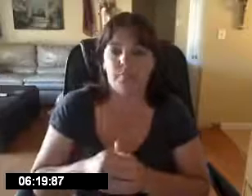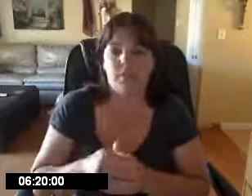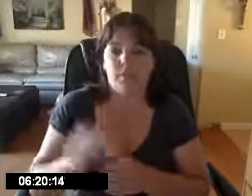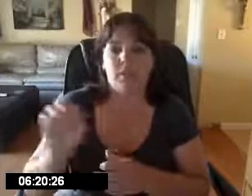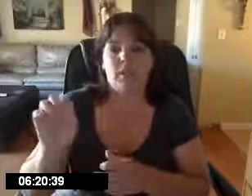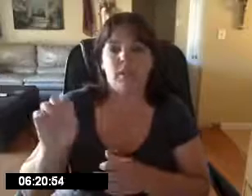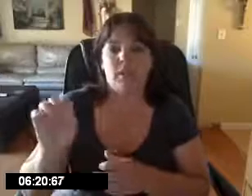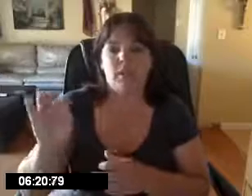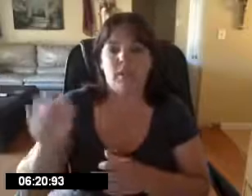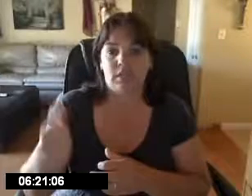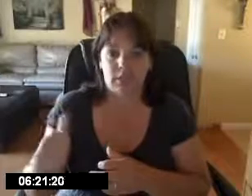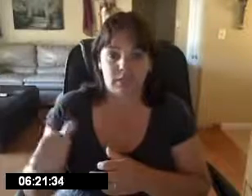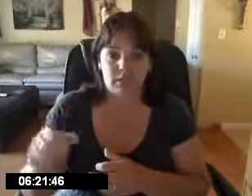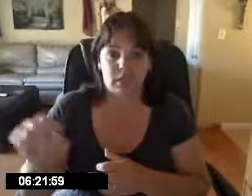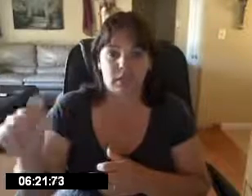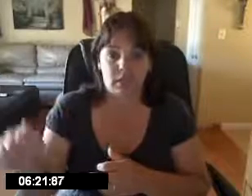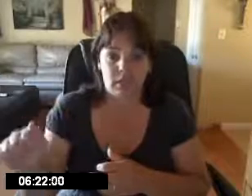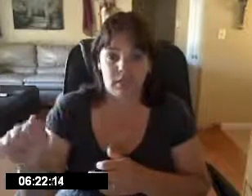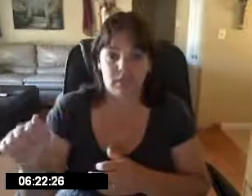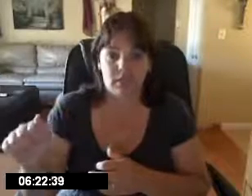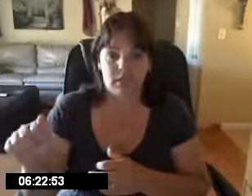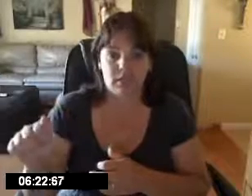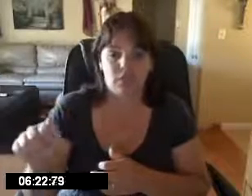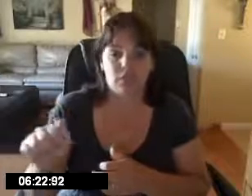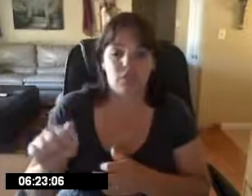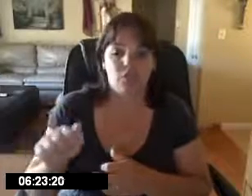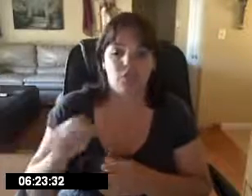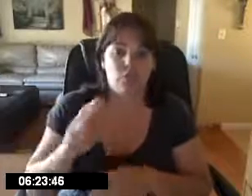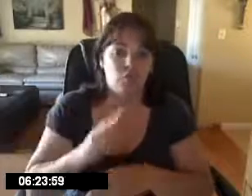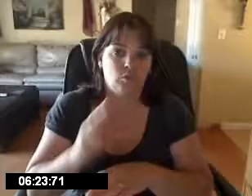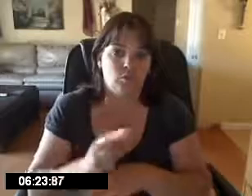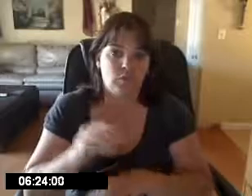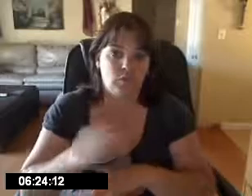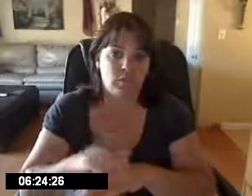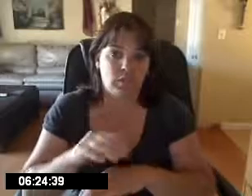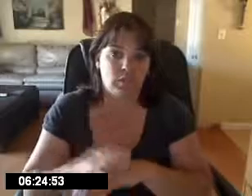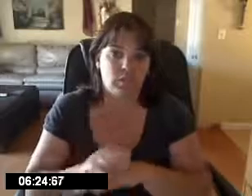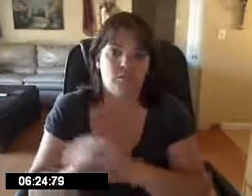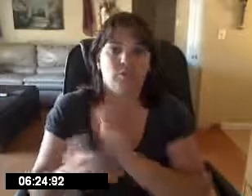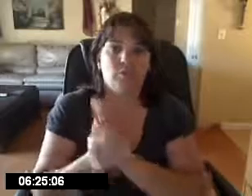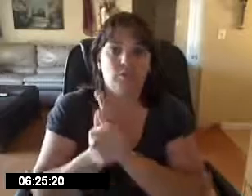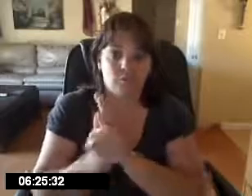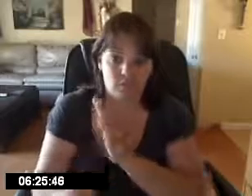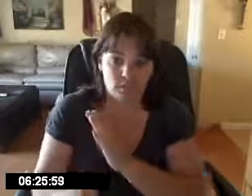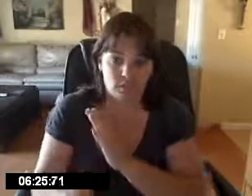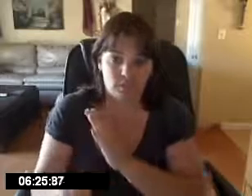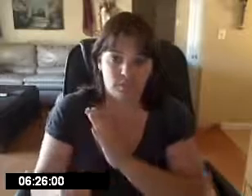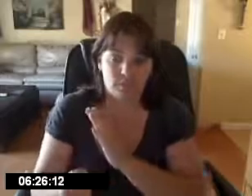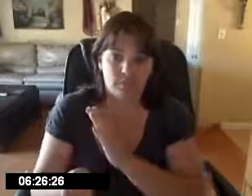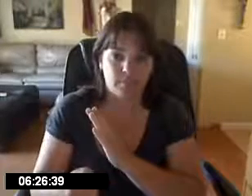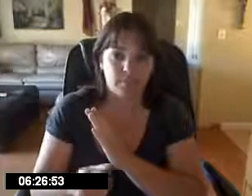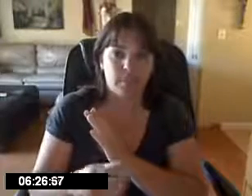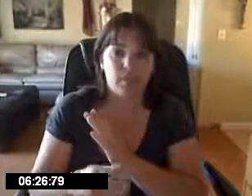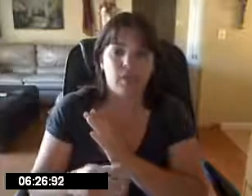to construct an equivalent message in the target language, including appropriate vocabulary choice,